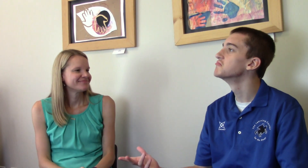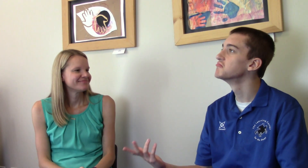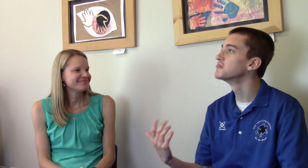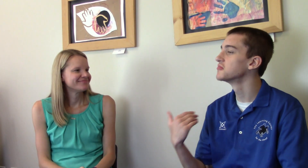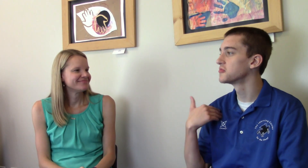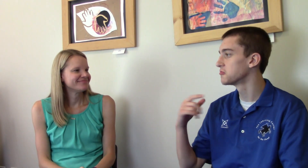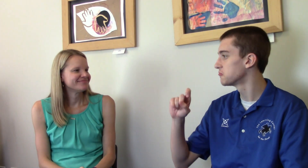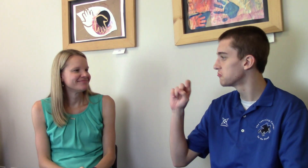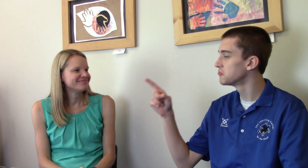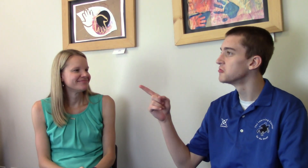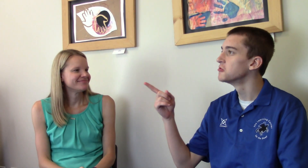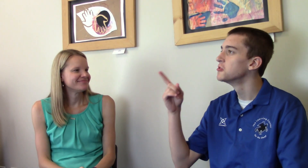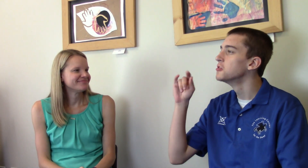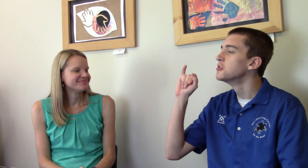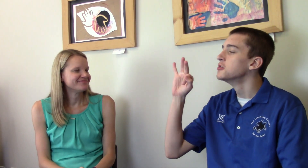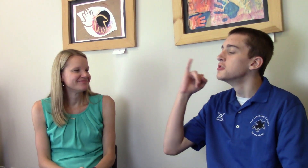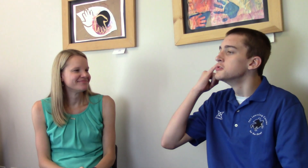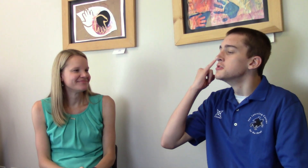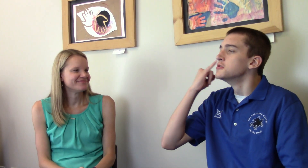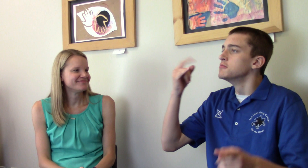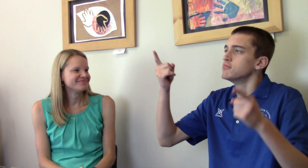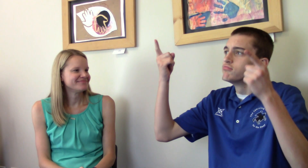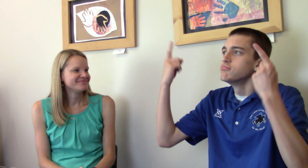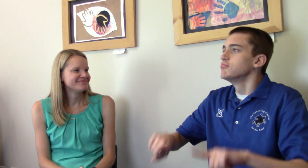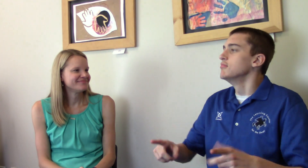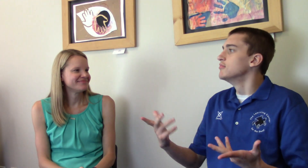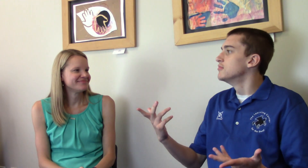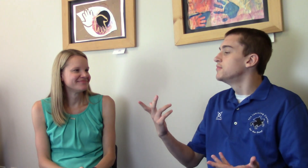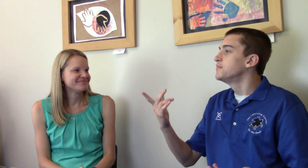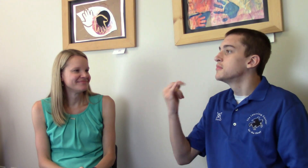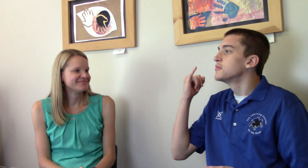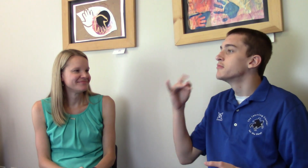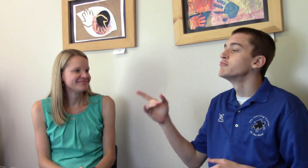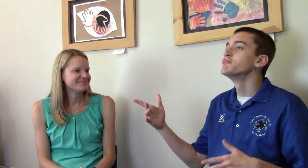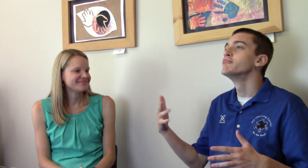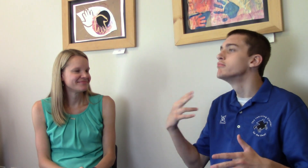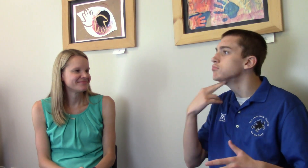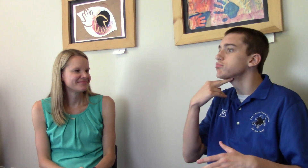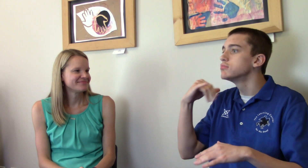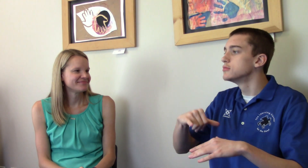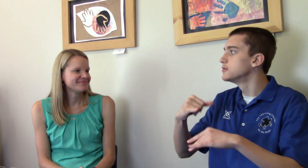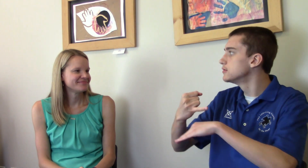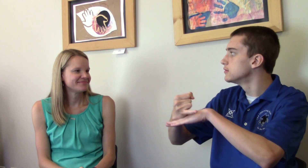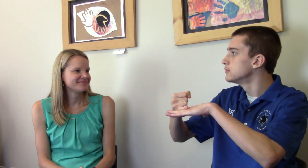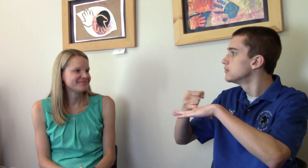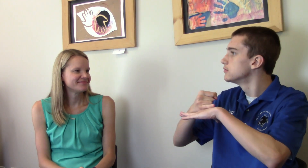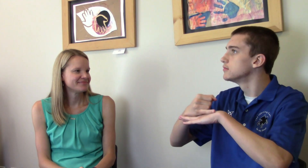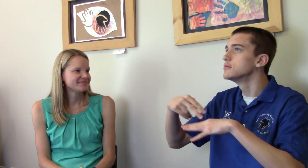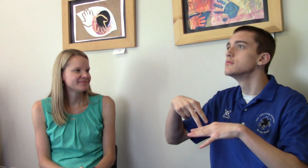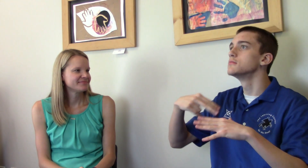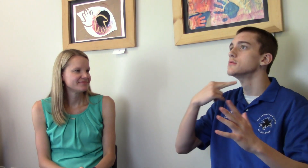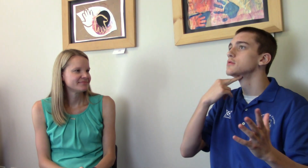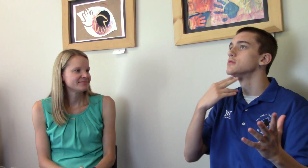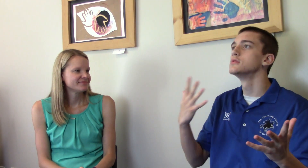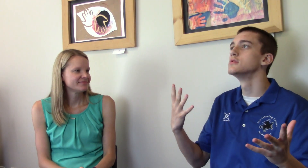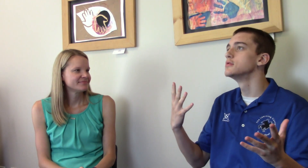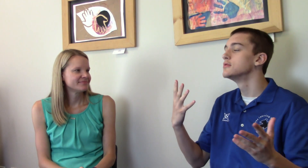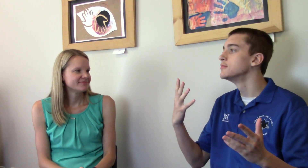each other. Great, I have one more question for you. Suppose you were suddenly stranded on an